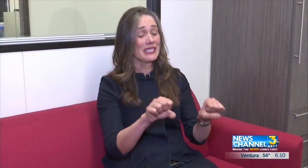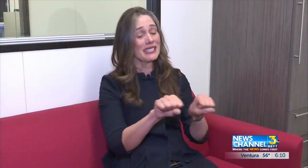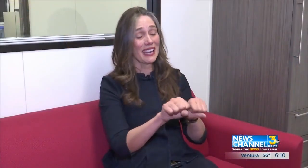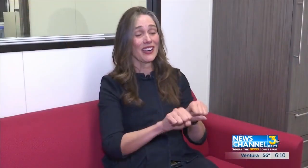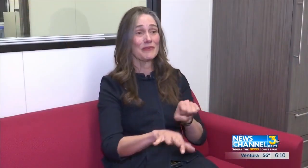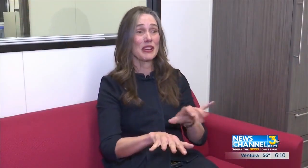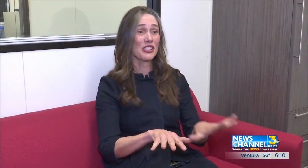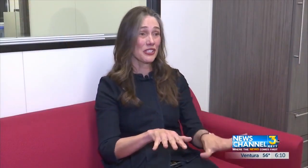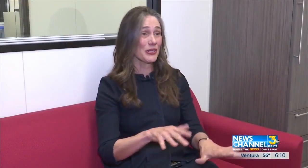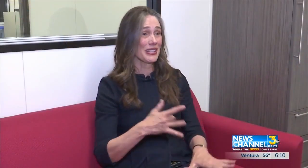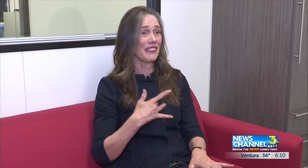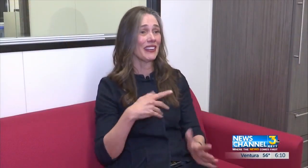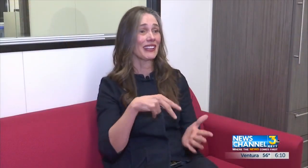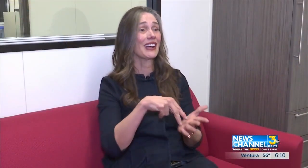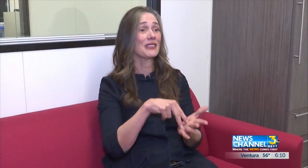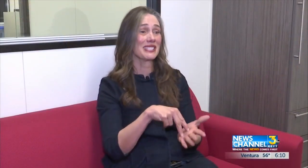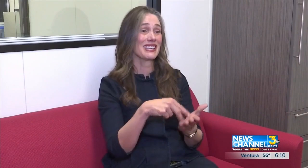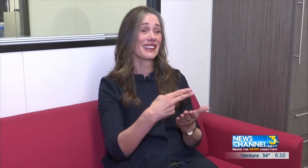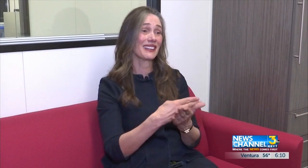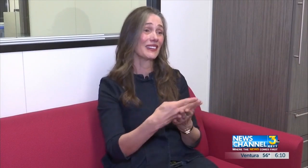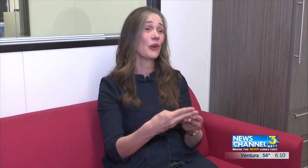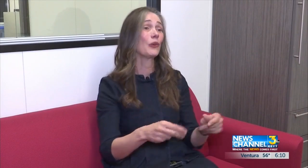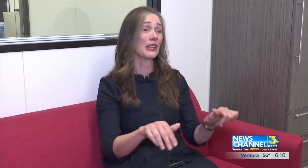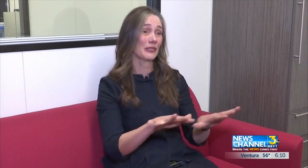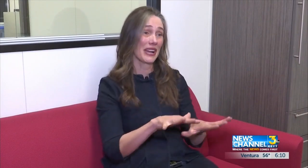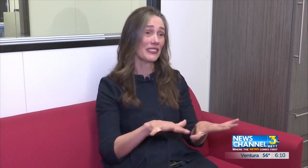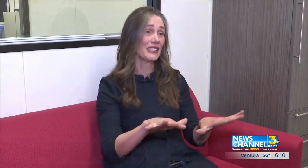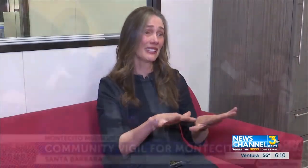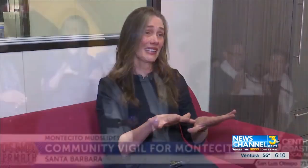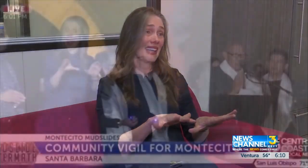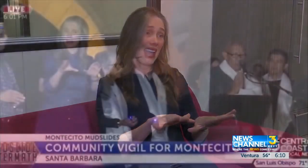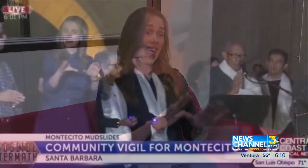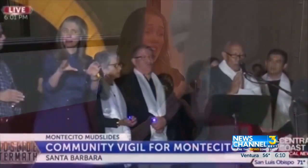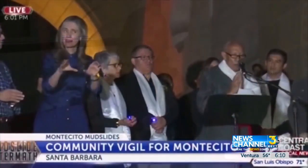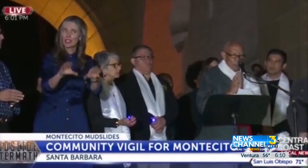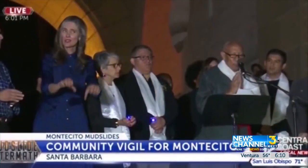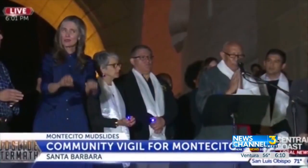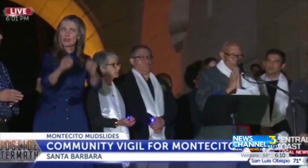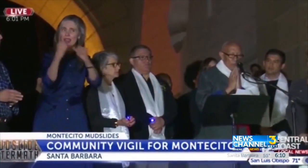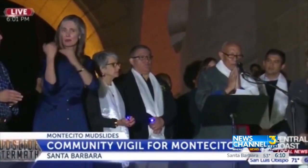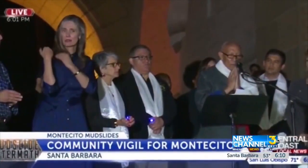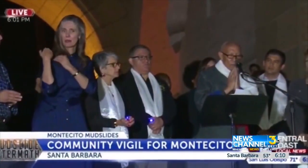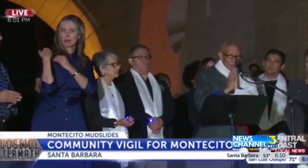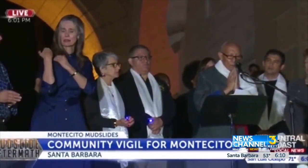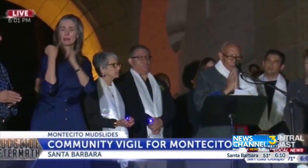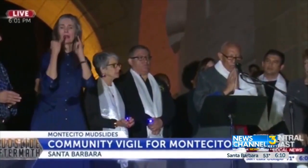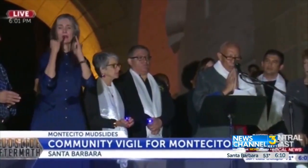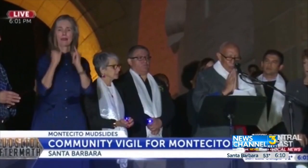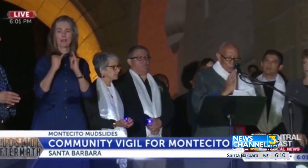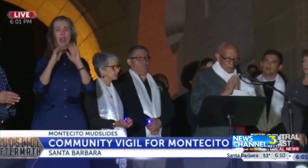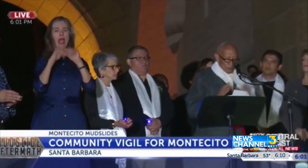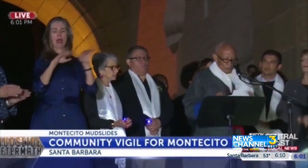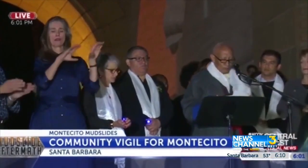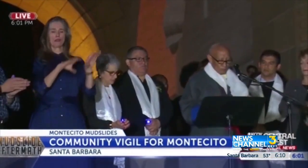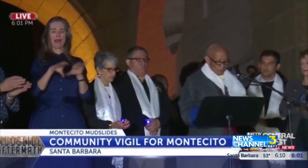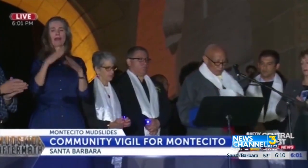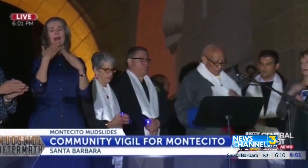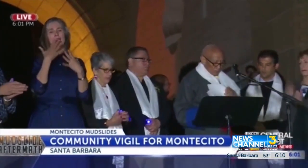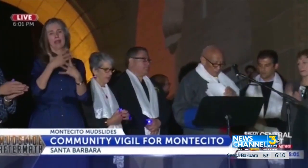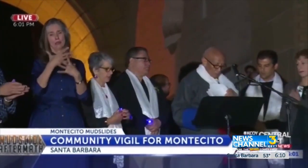to take off my shoes. I felt like I was standing on holy ground. Thank you so much. Thank you. She commuted each